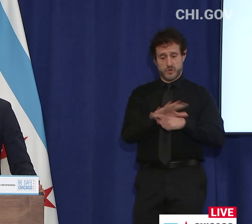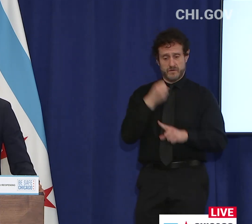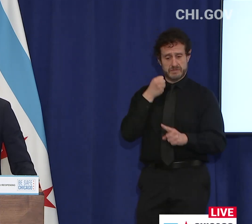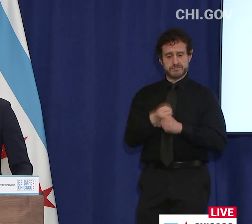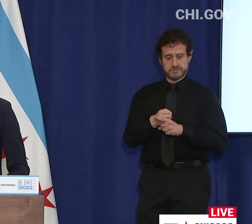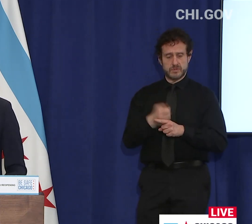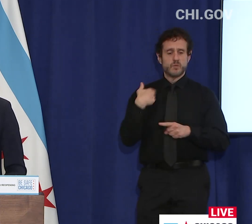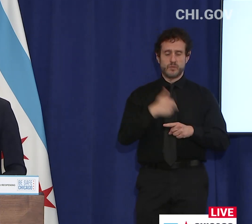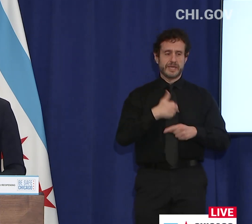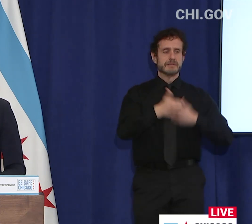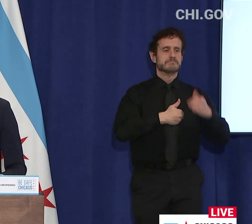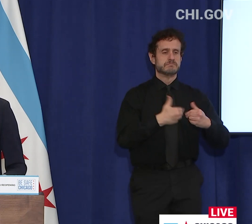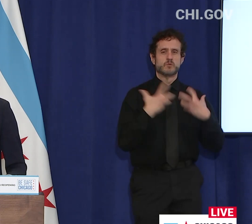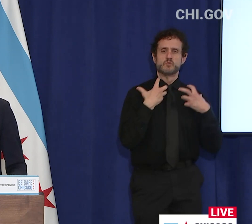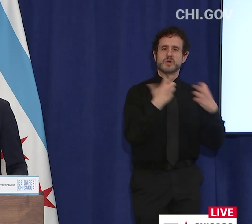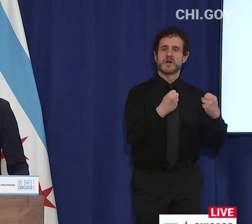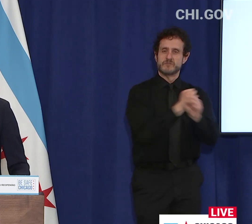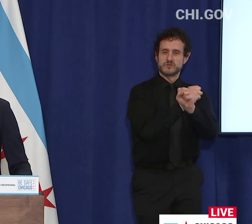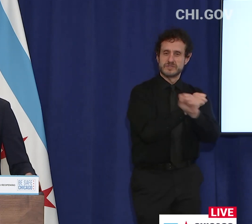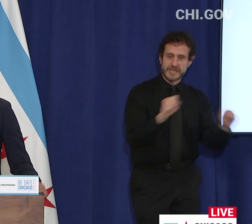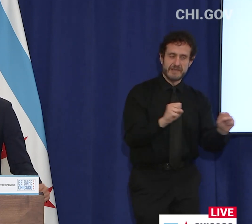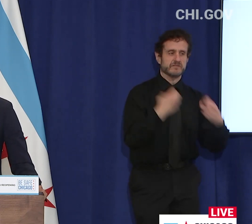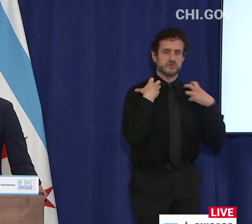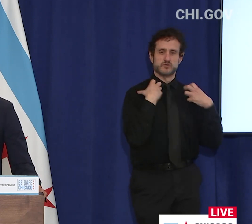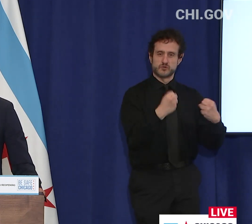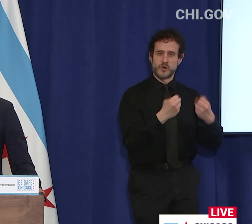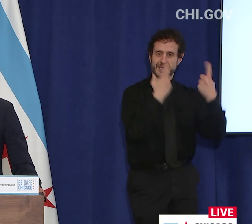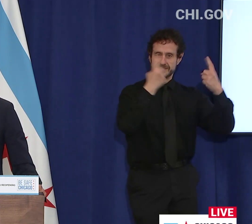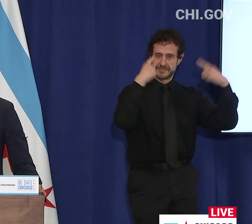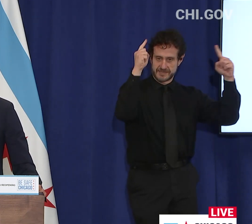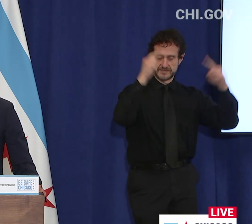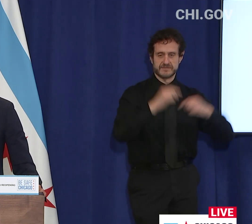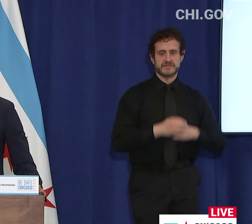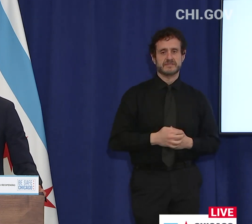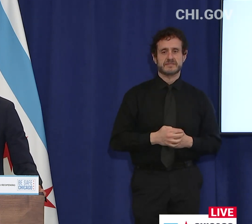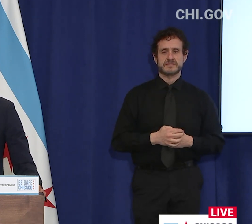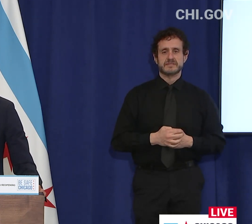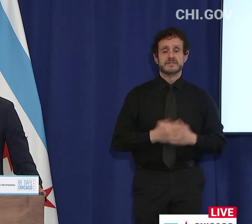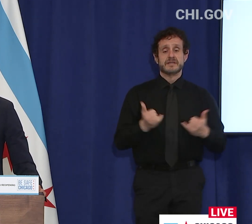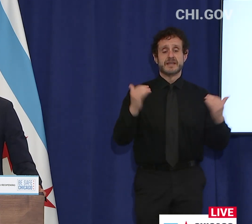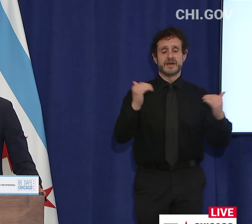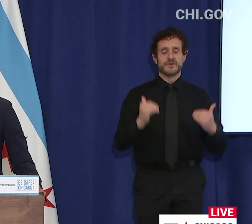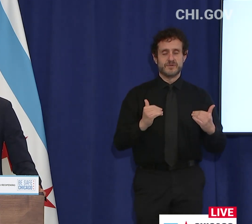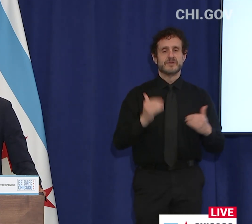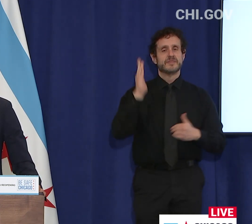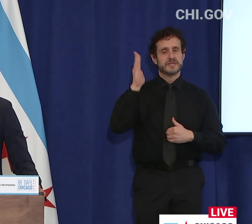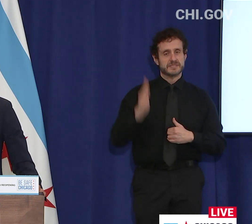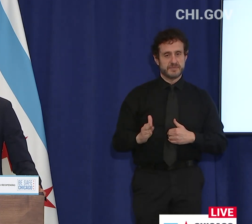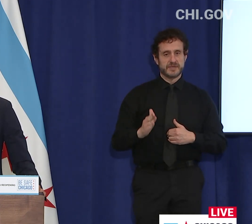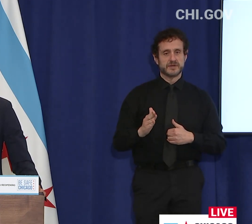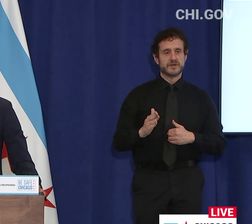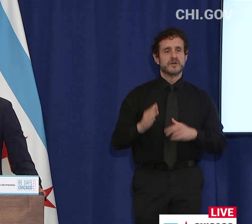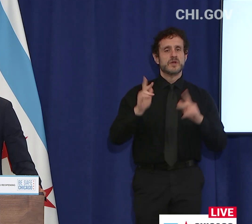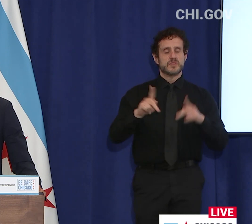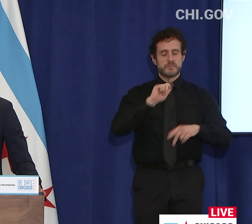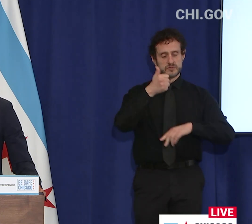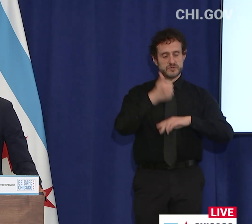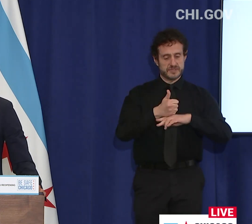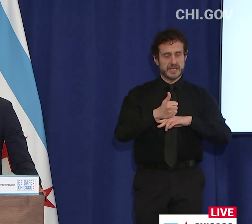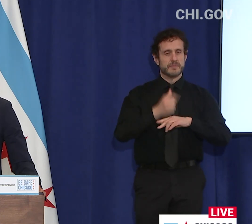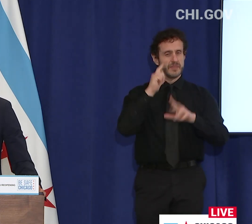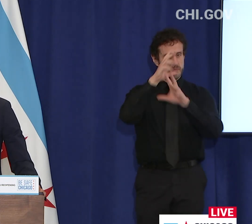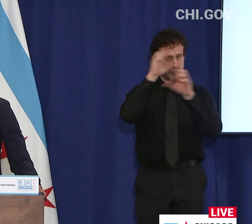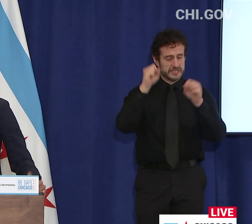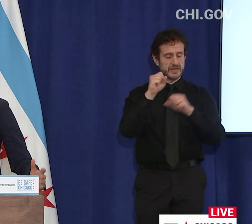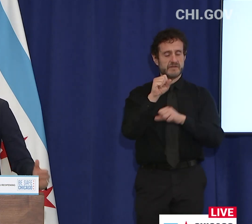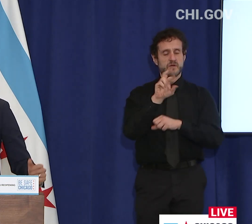more successful than you've ever been. And that leads me to our next speaker today, the founder and CEO of Reaply, Gary Cooper.